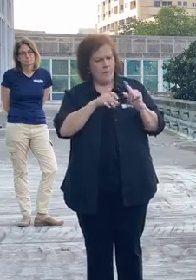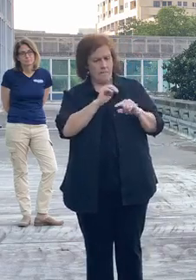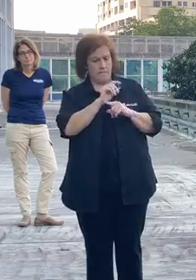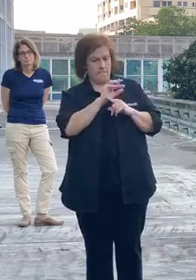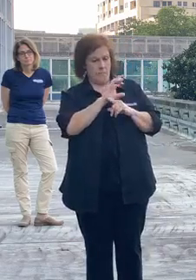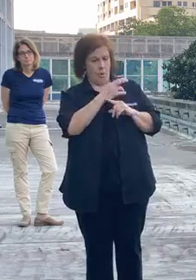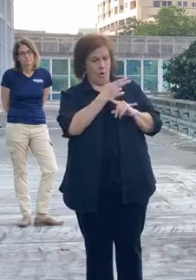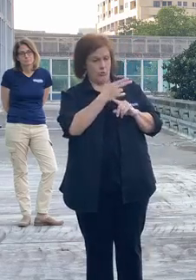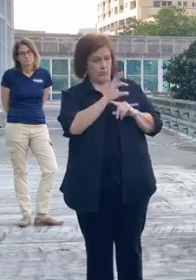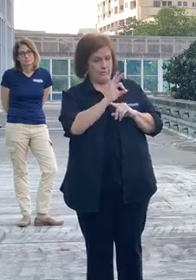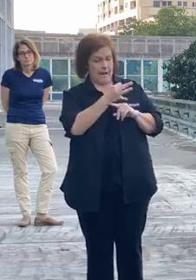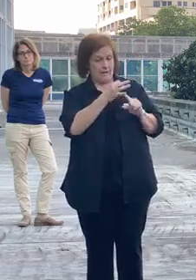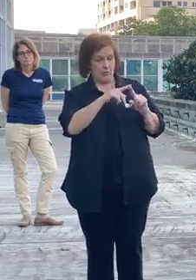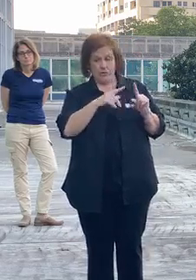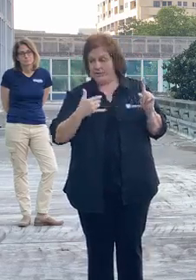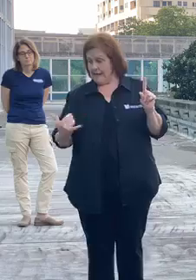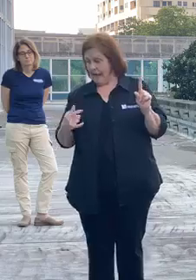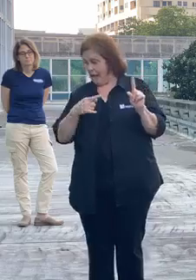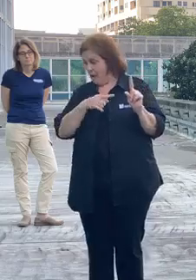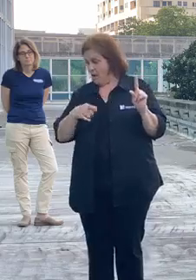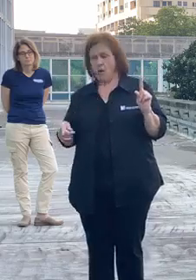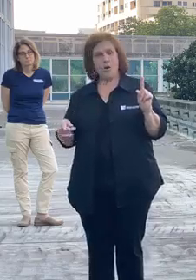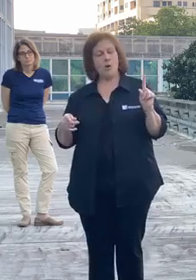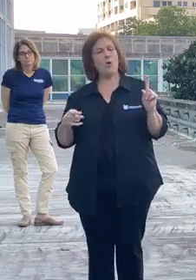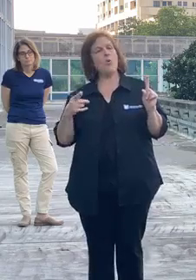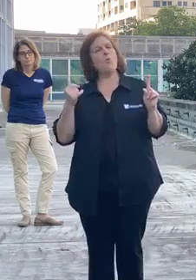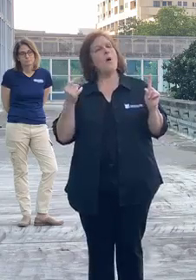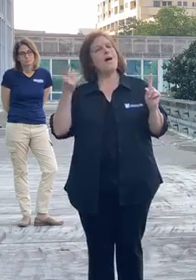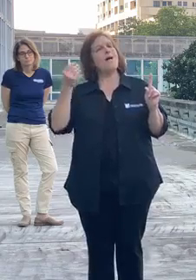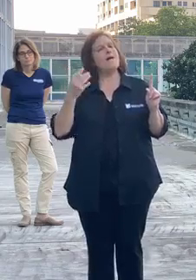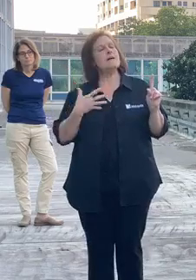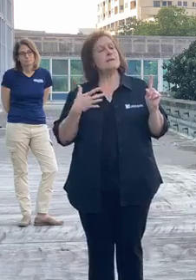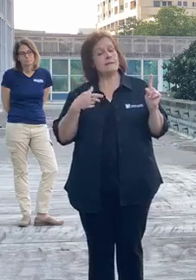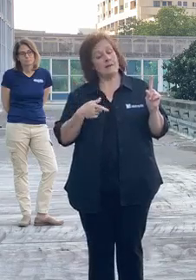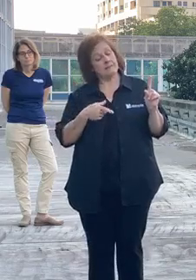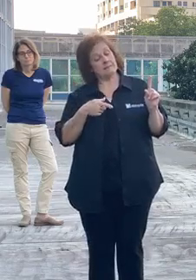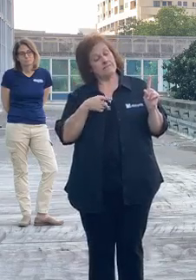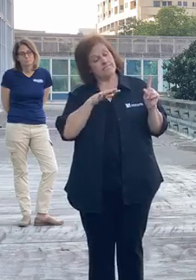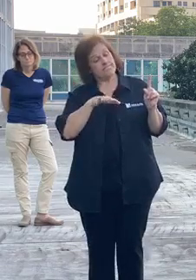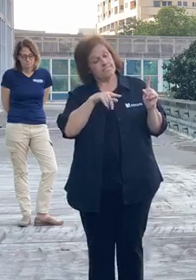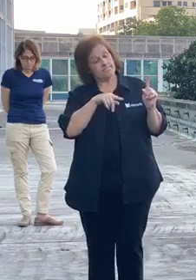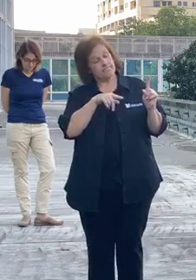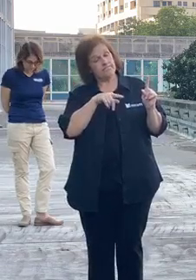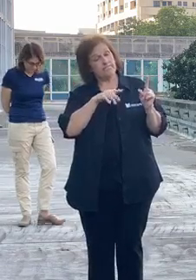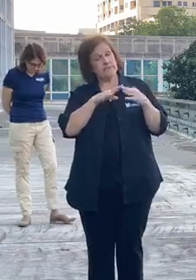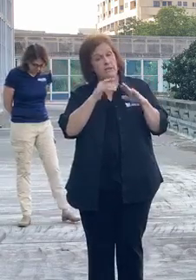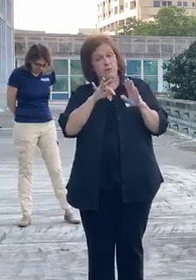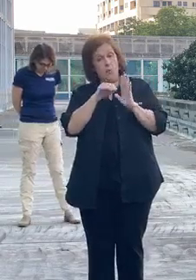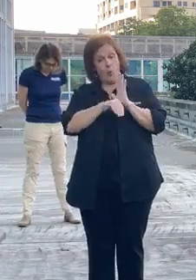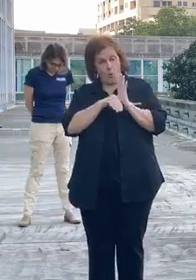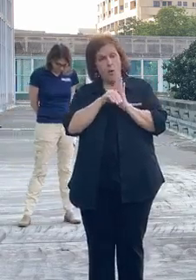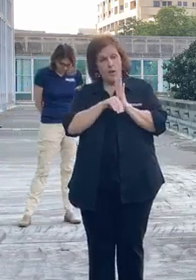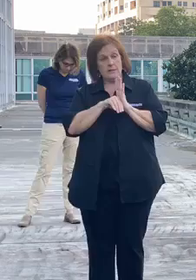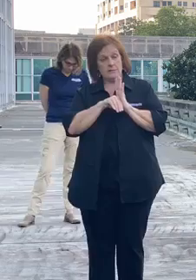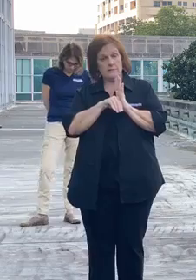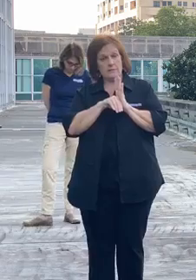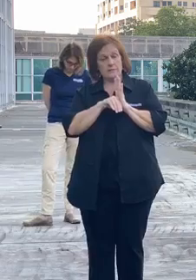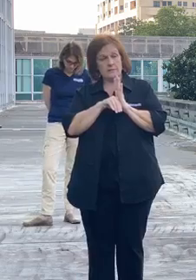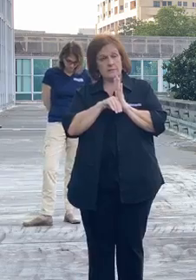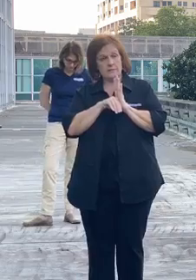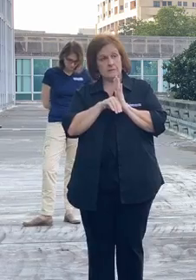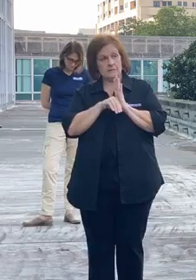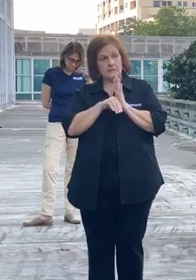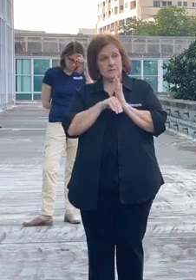March 9th to today, what it says is that based on the actions that the city of New Orleans that we